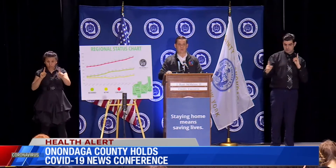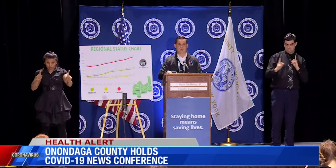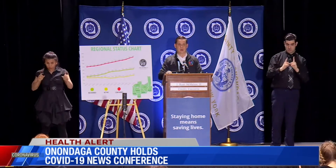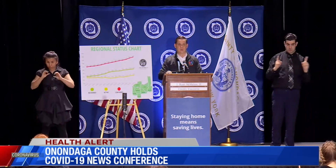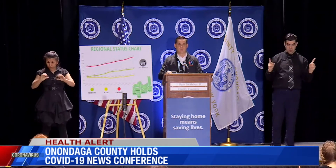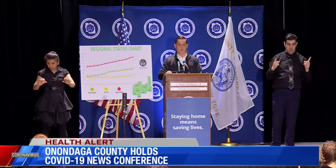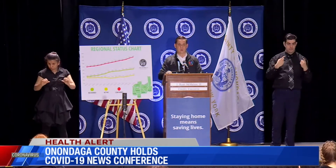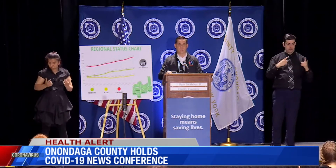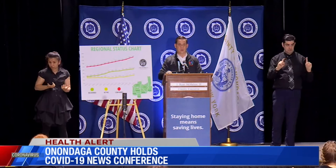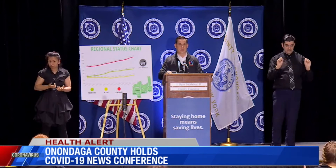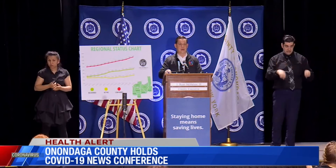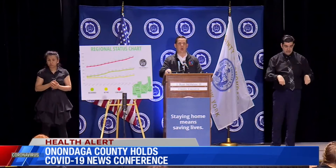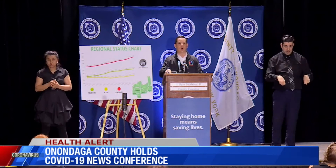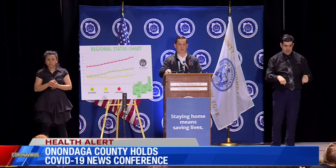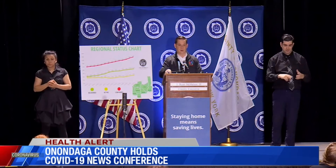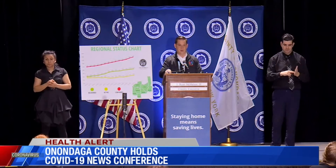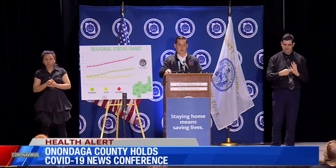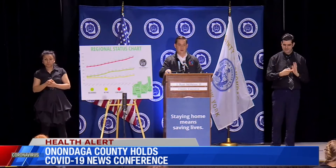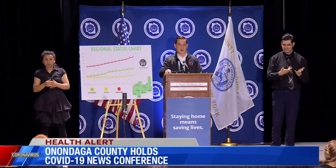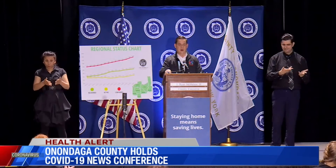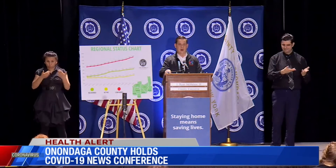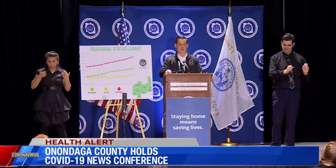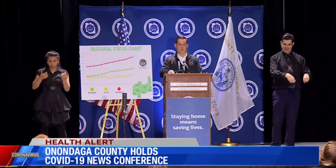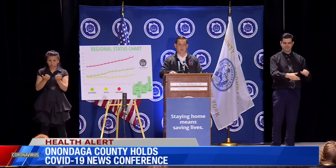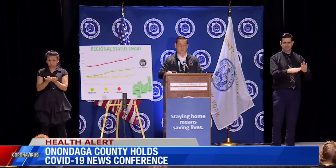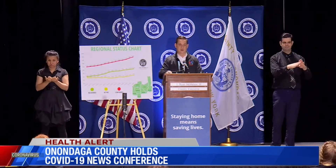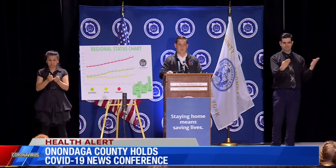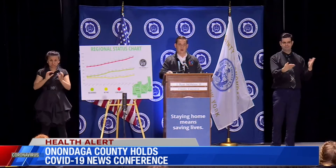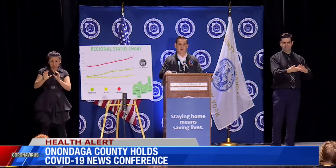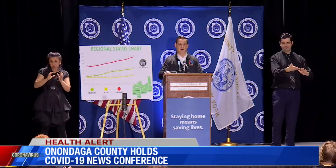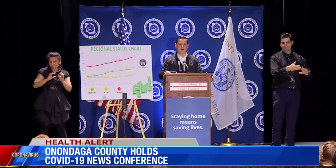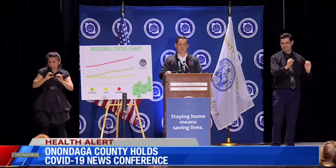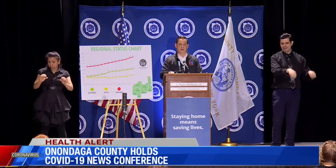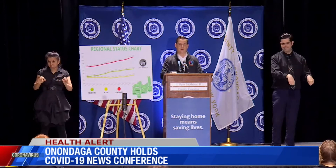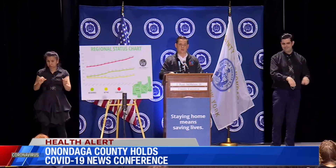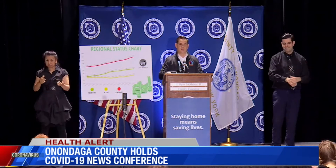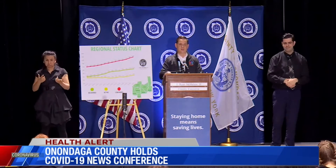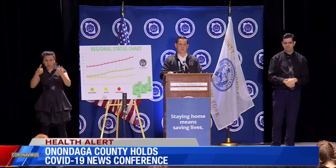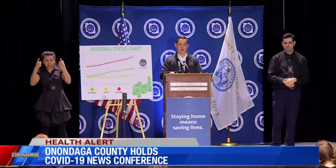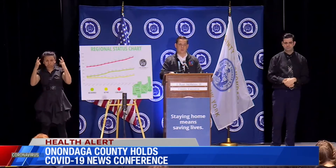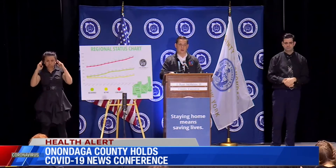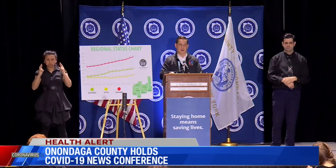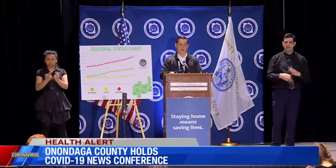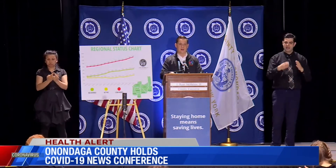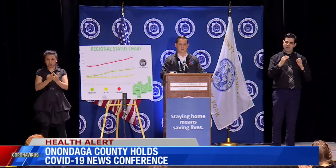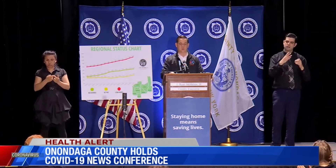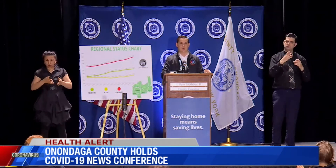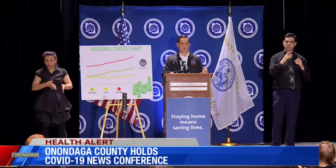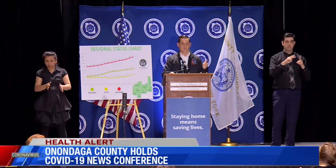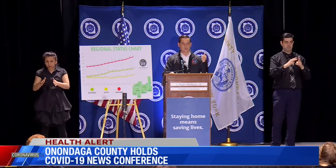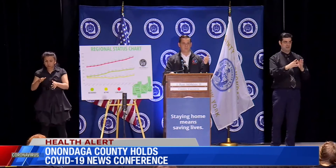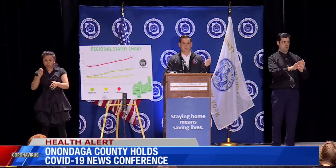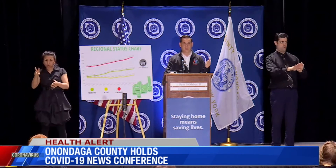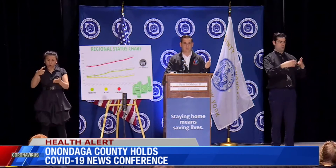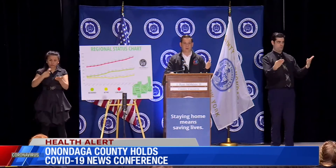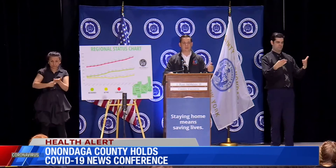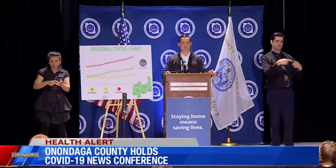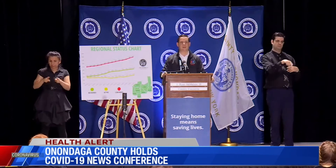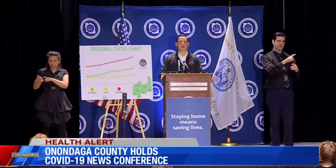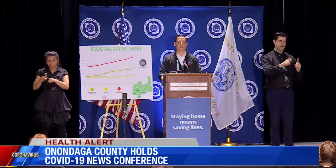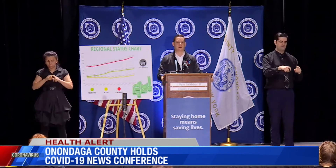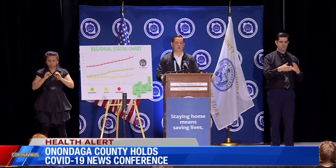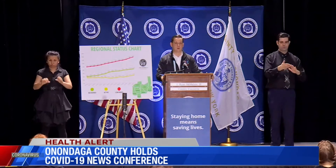you should be able to get going and do it in a safe way under regulations and proper guidelines with PPE